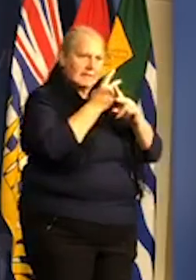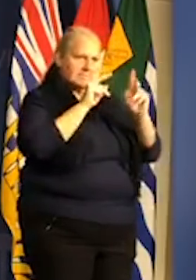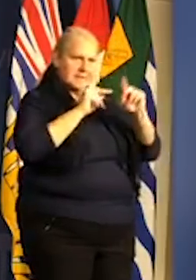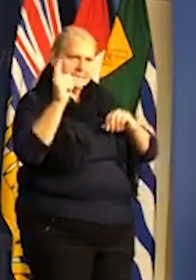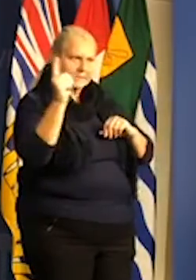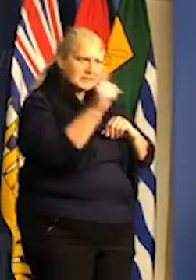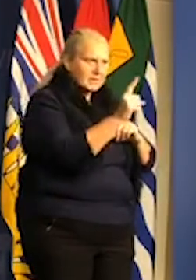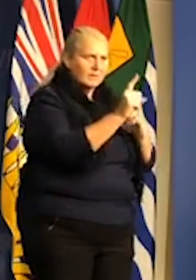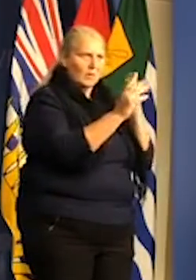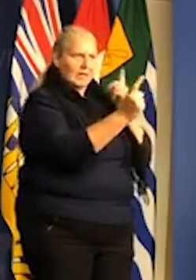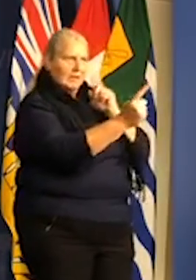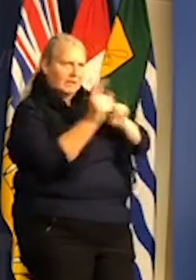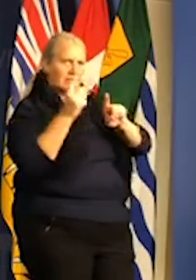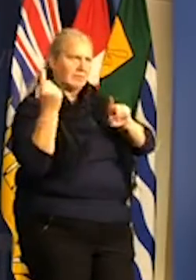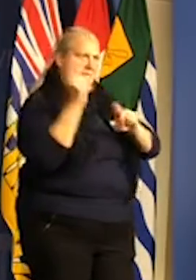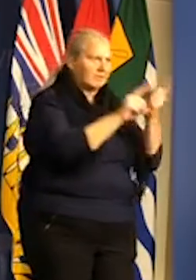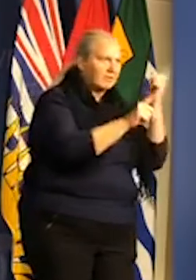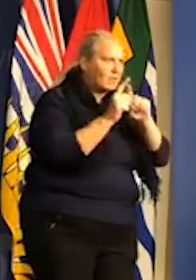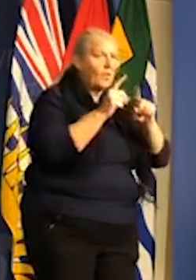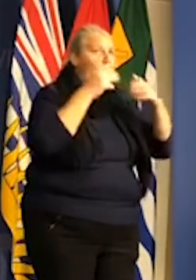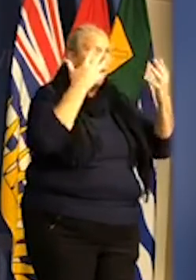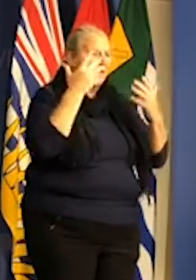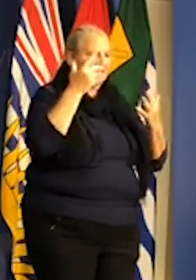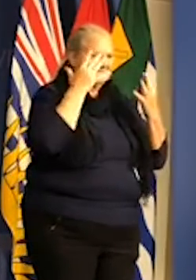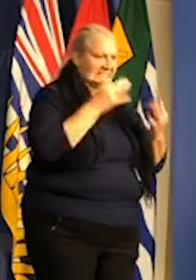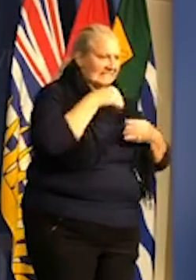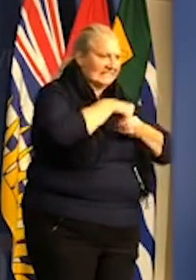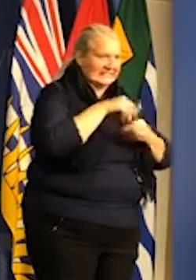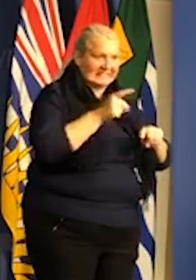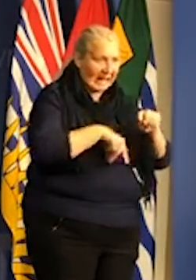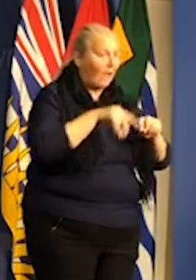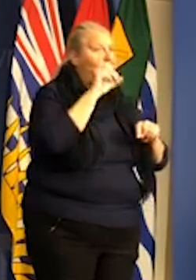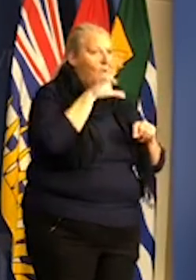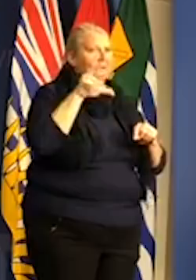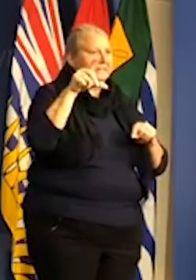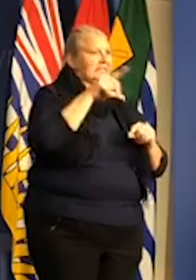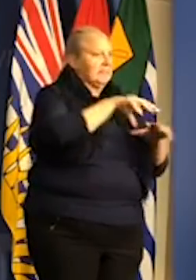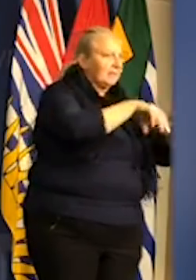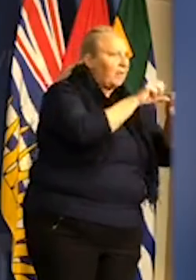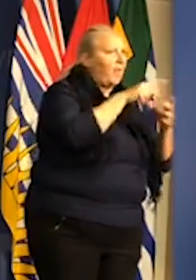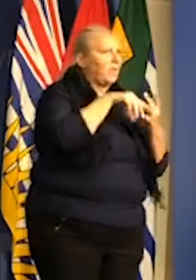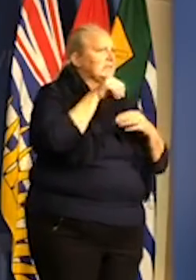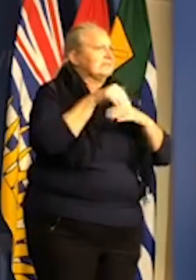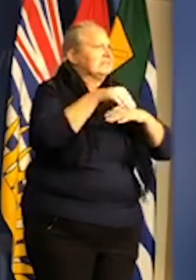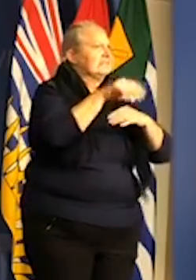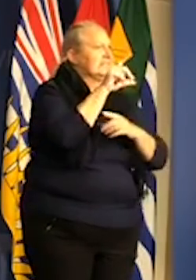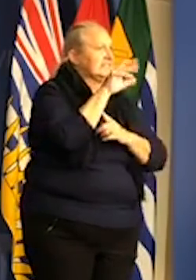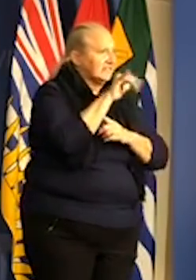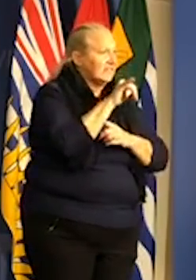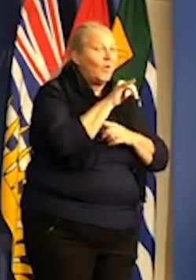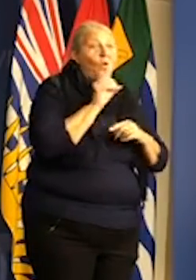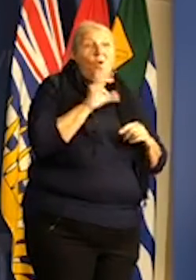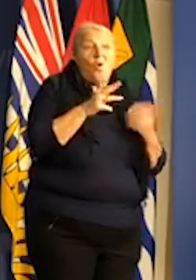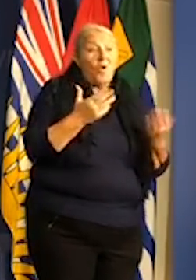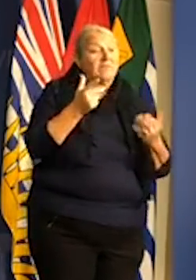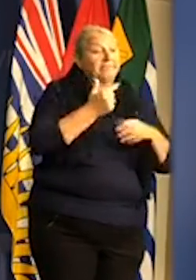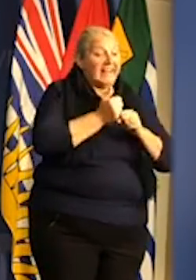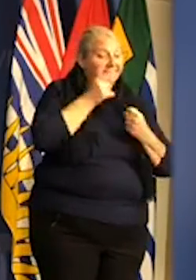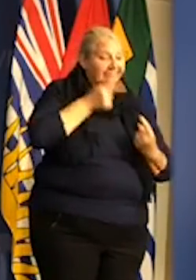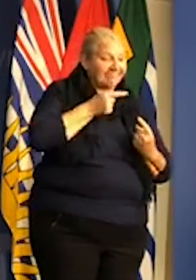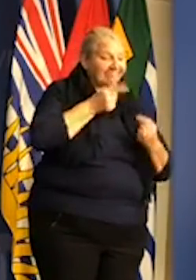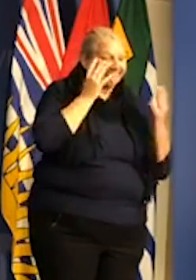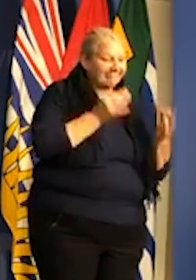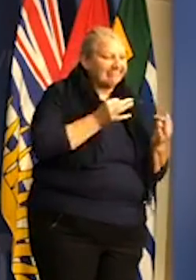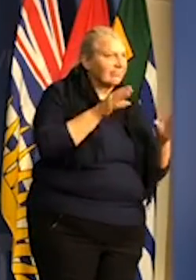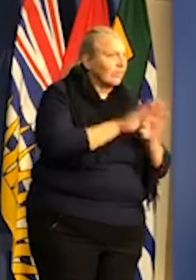to delivery, or they are making the difficult decision to close. But Chief Palmer told me his officers observed a